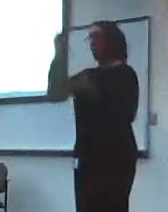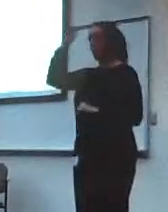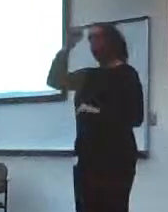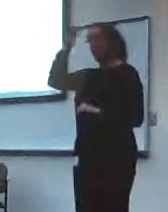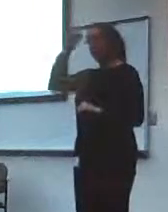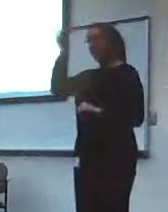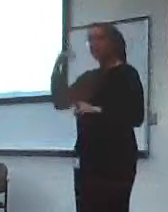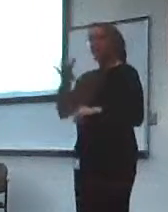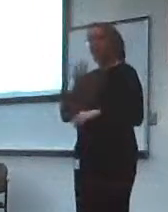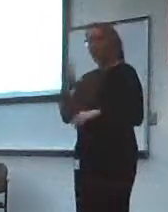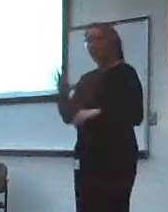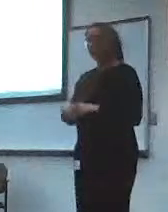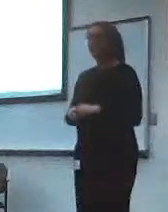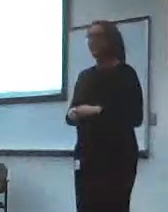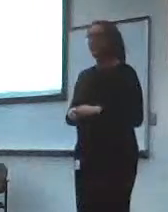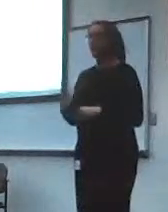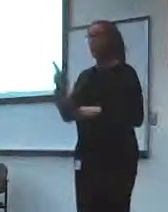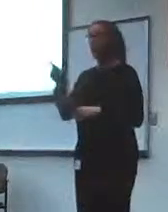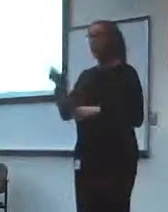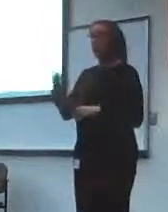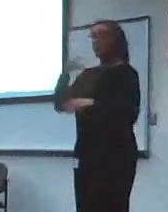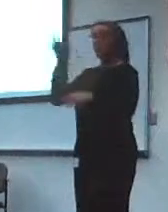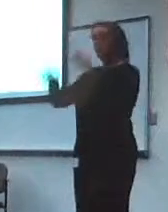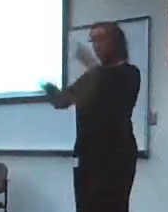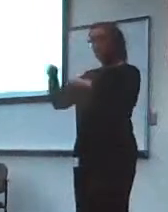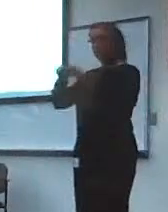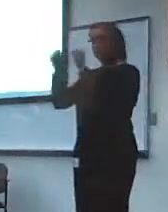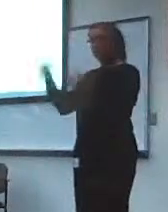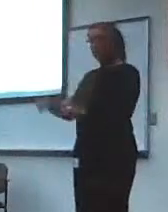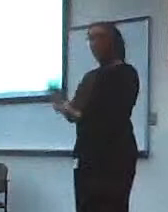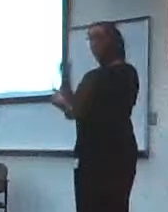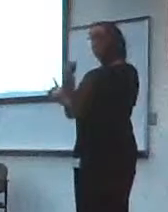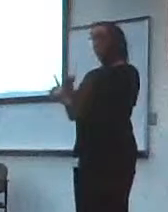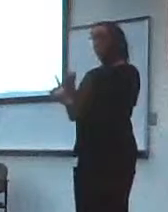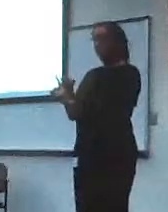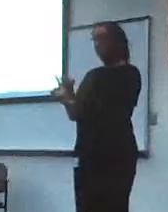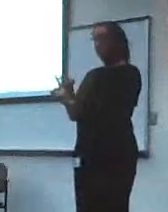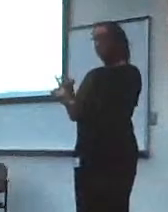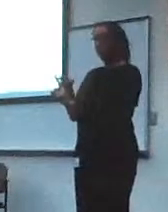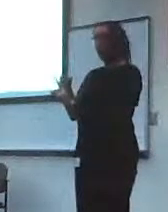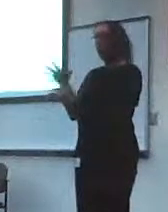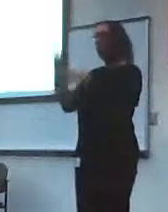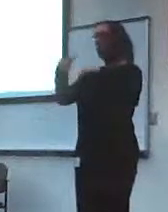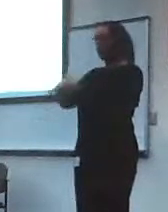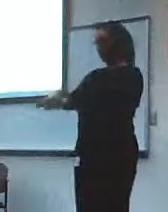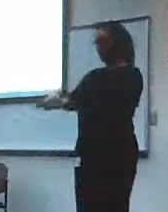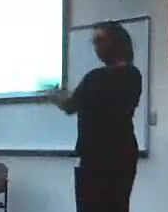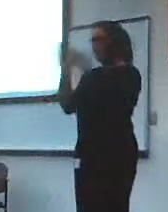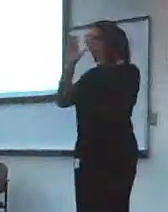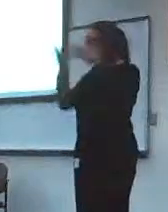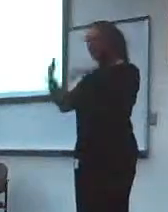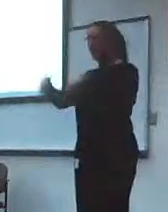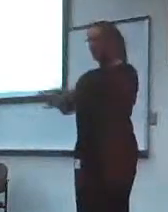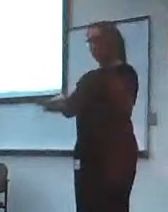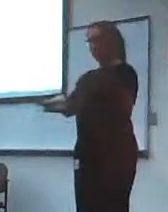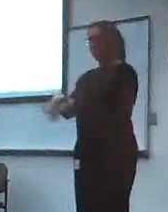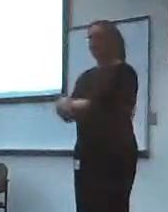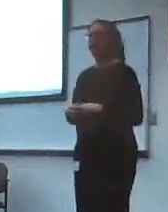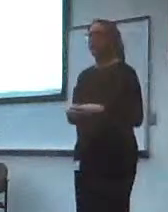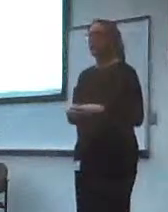You can either agree or disagree. It's your own personal opinion, which is fine. But with the justice system,